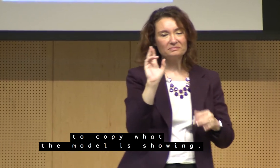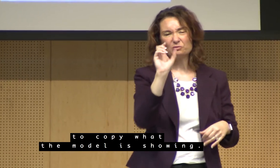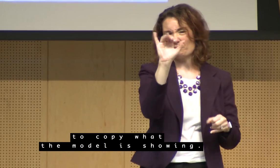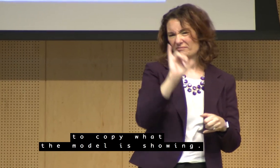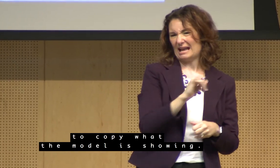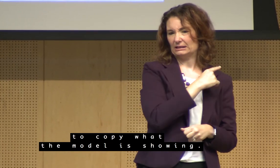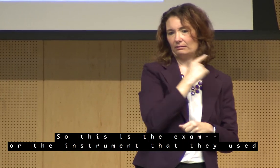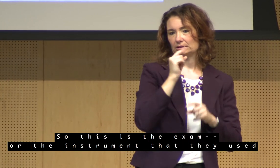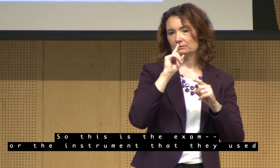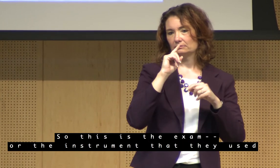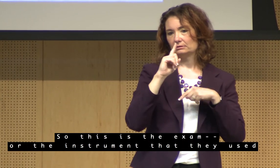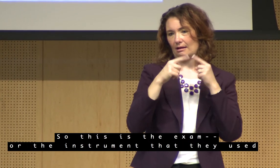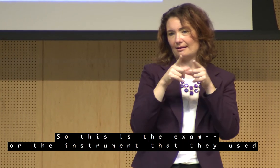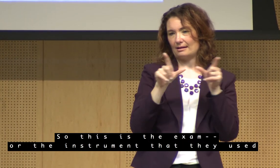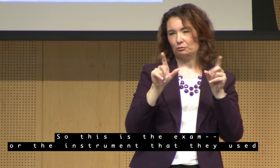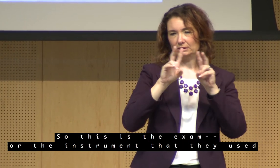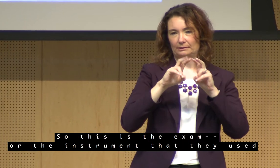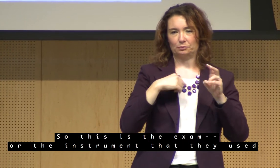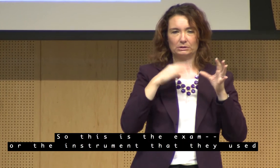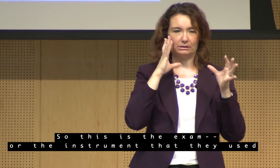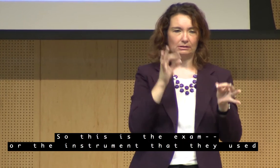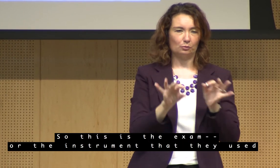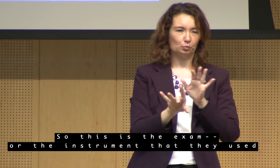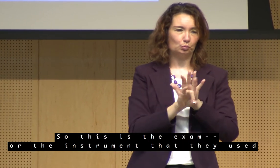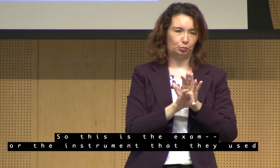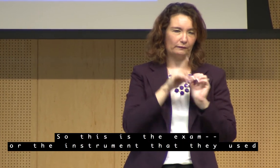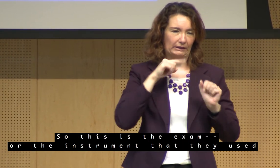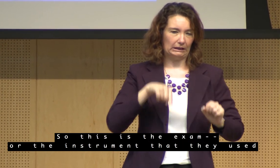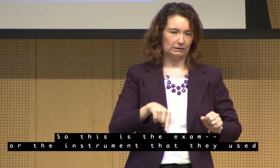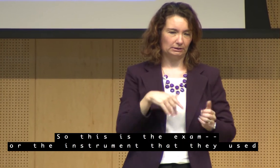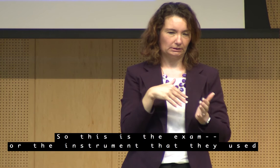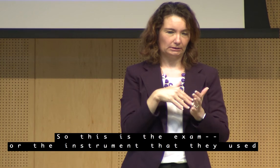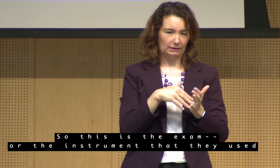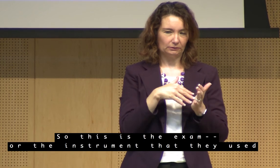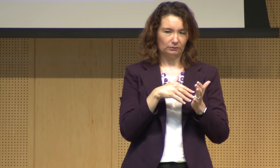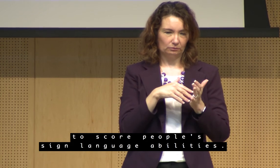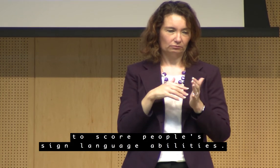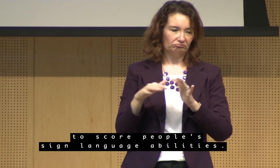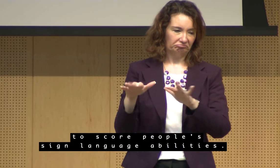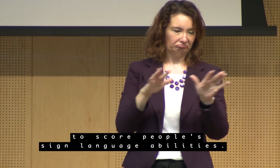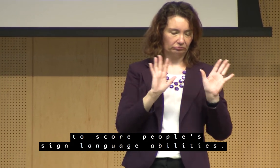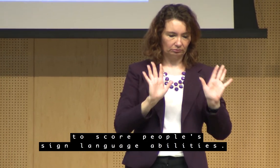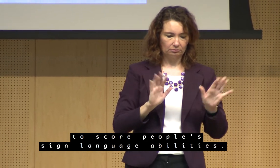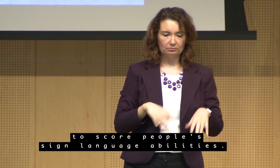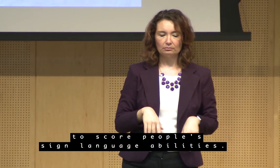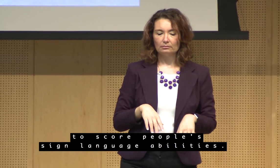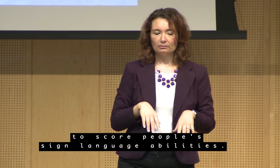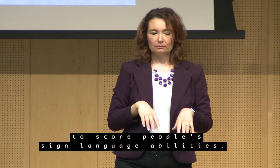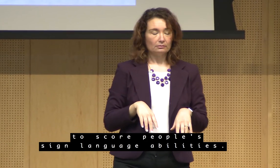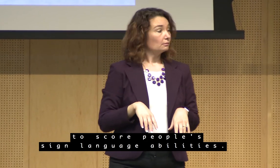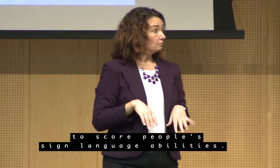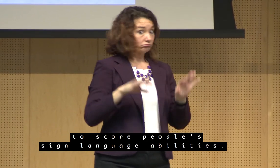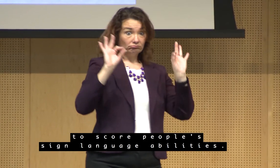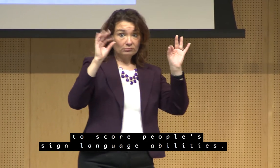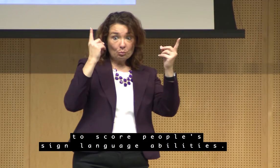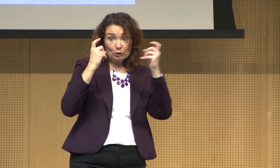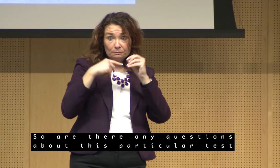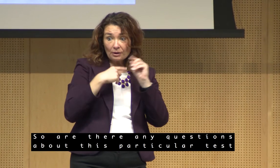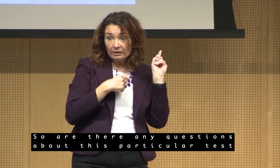model is showing. So this is the exam or the instrument that they used. to score people's sign language abilities. So